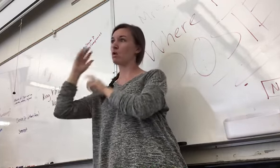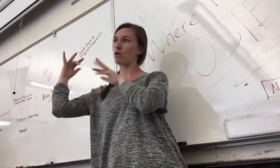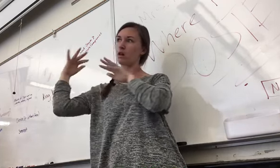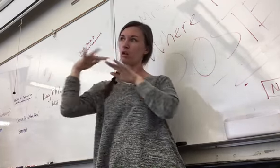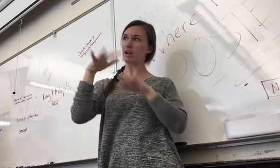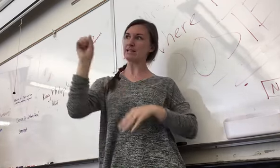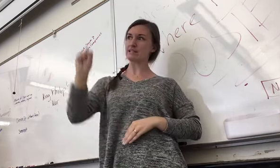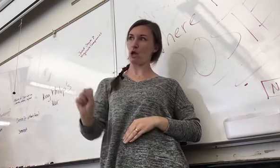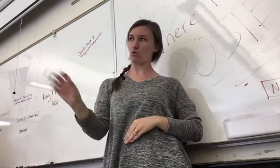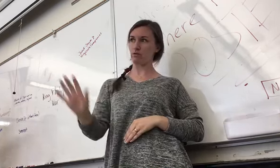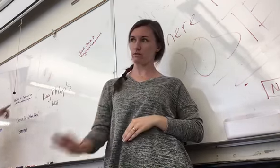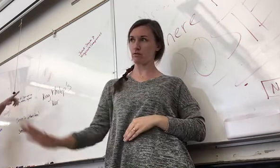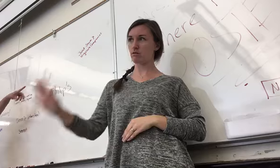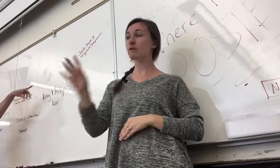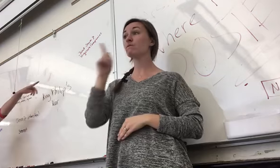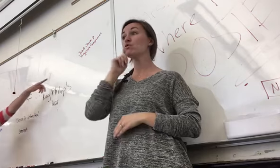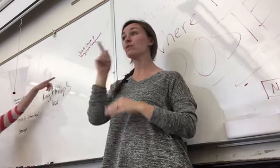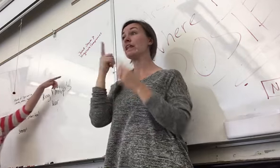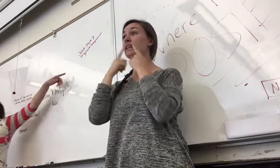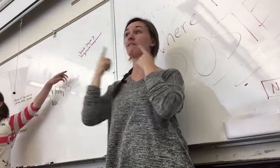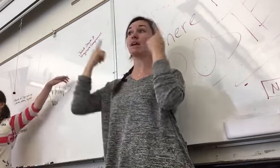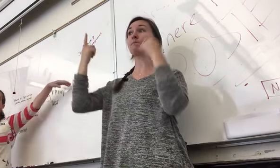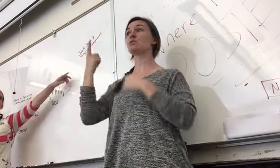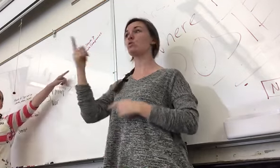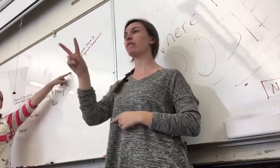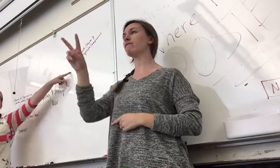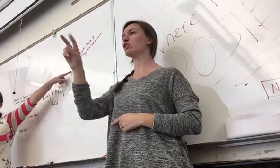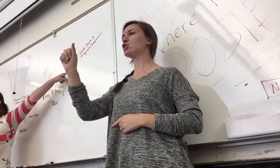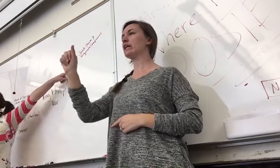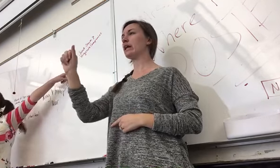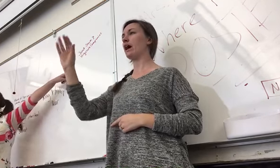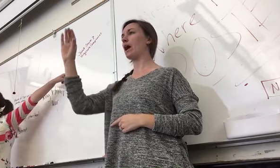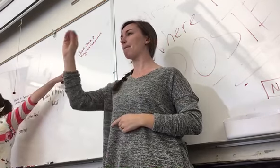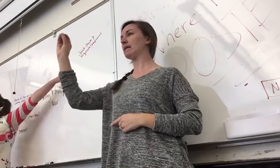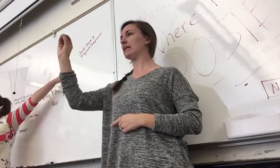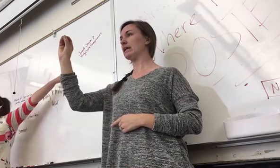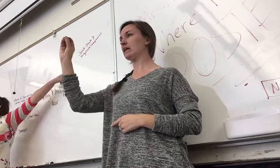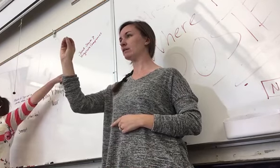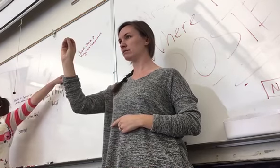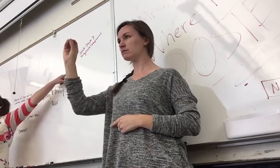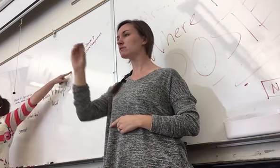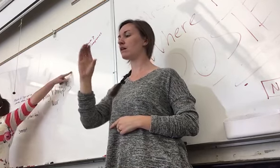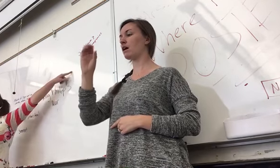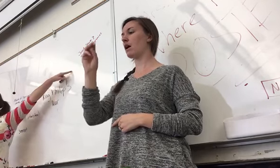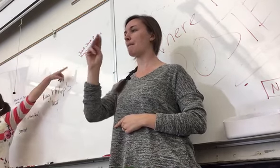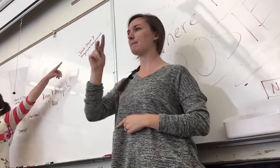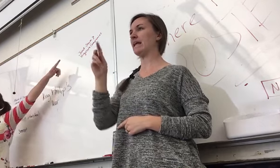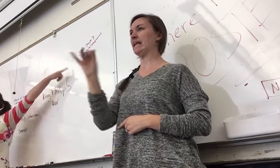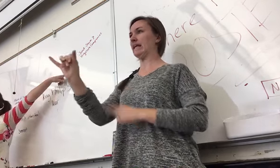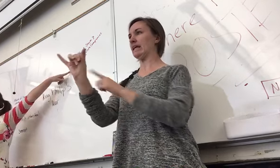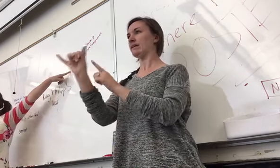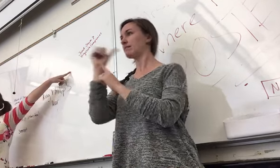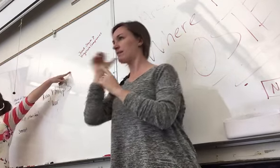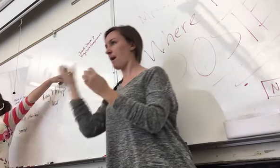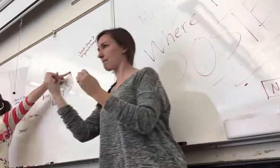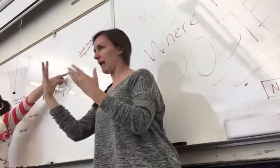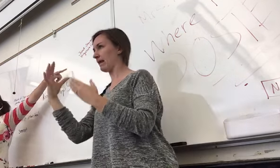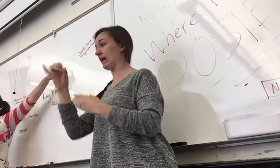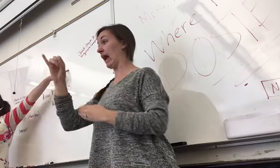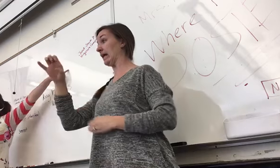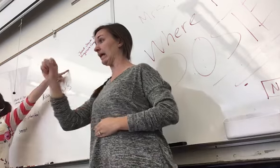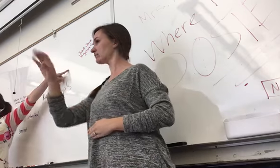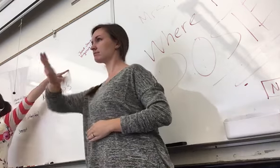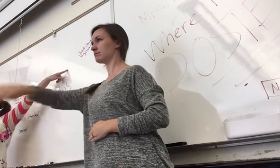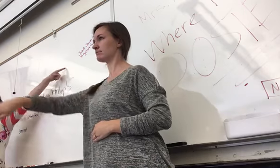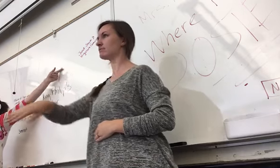The most famous of which is going to be the Virginia Company. It's not Virginia Companies, it's only one Virginia Company. But the Virginia Company is